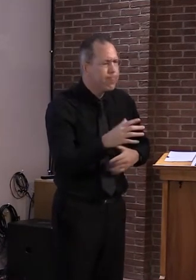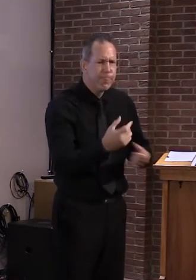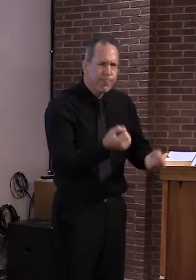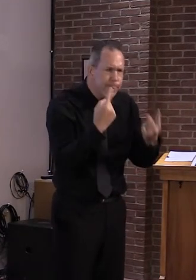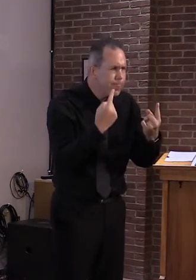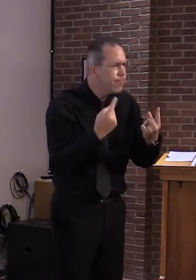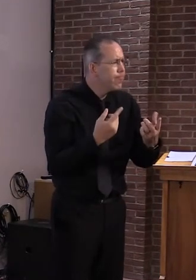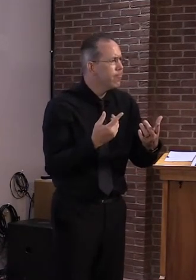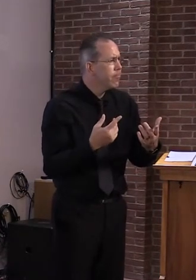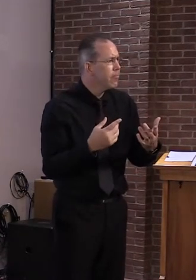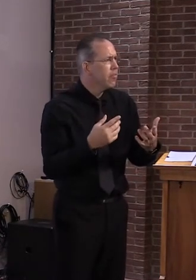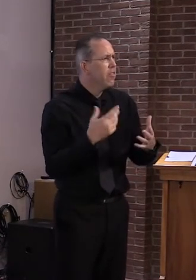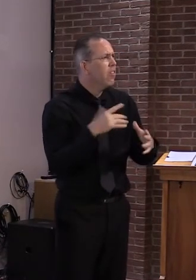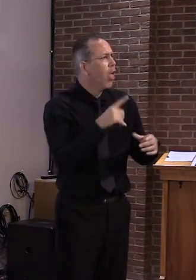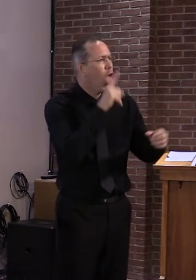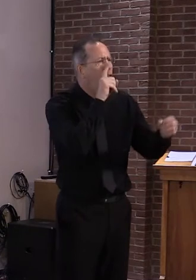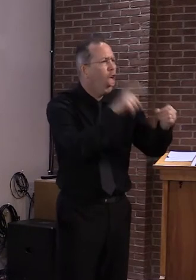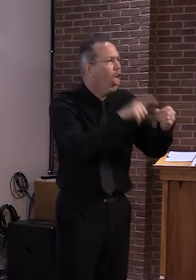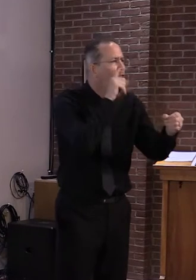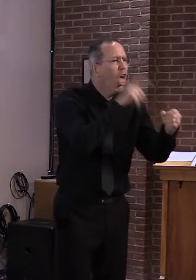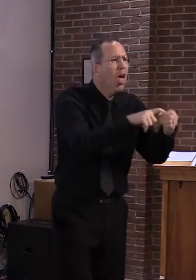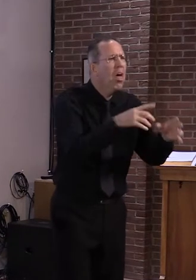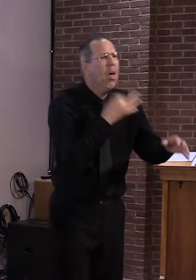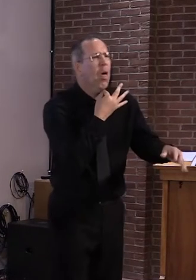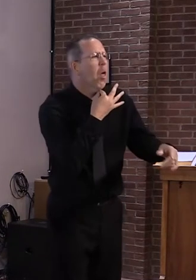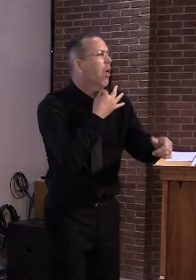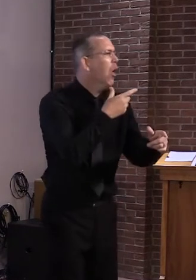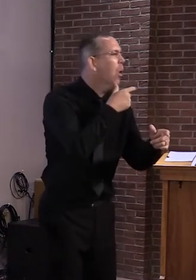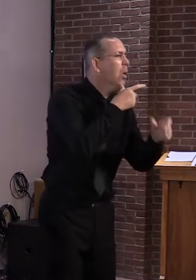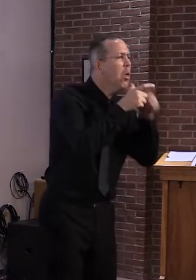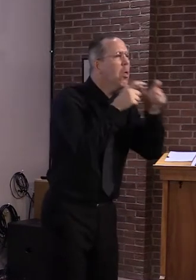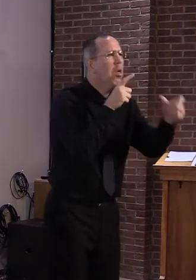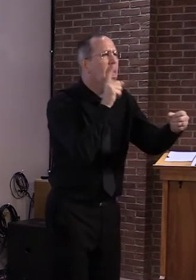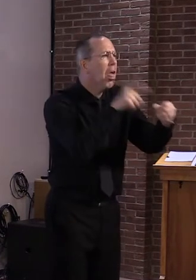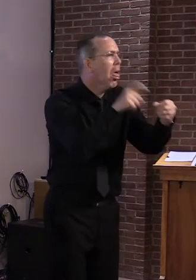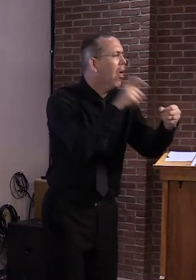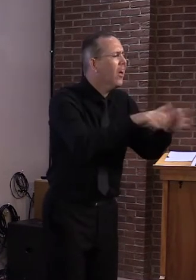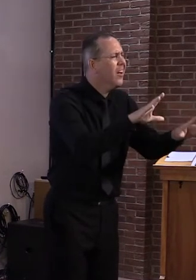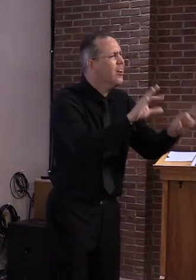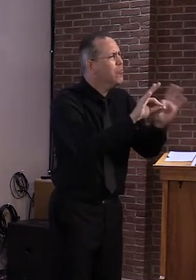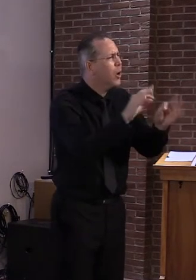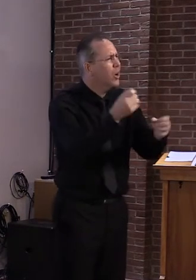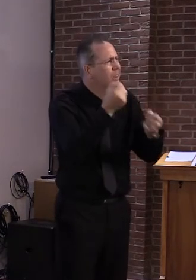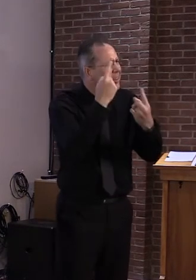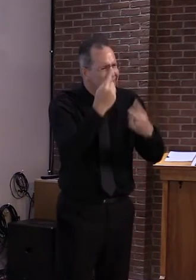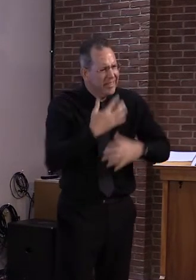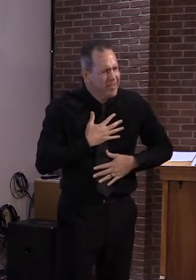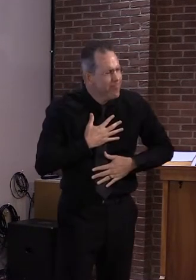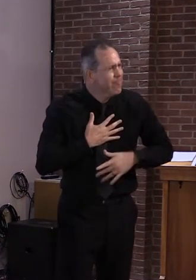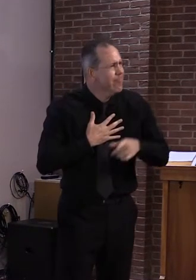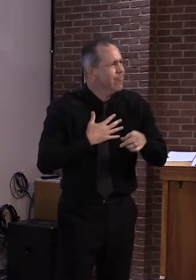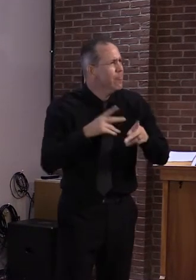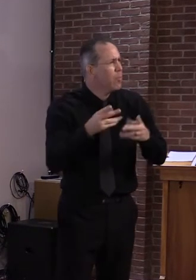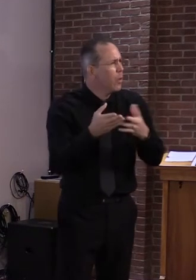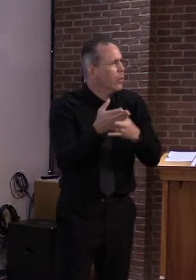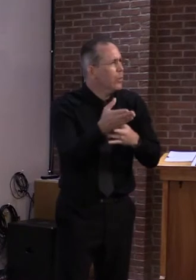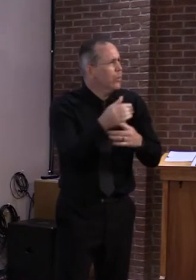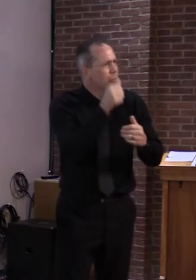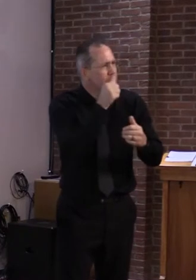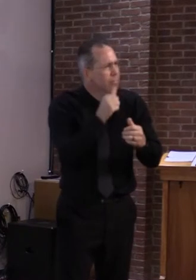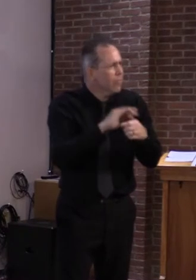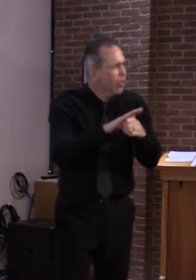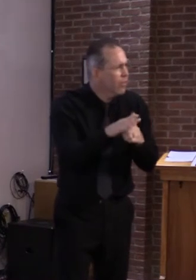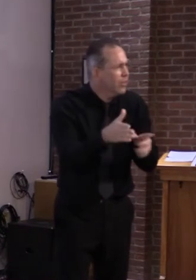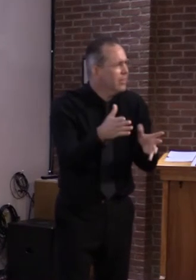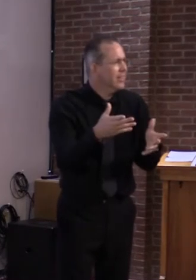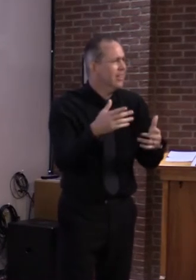really to sort of help their neighbors. And we have not let this virus divide us. In fact,